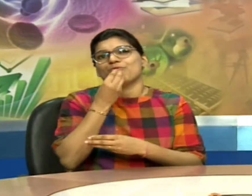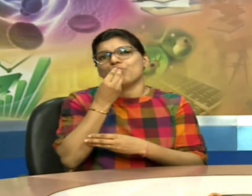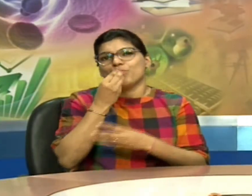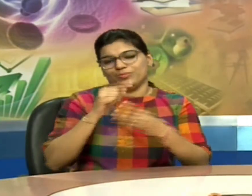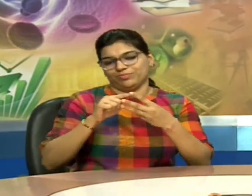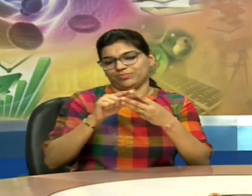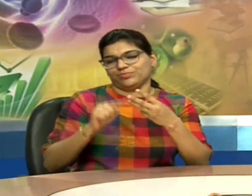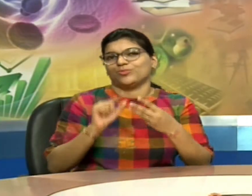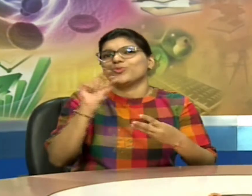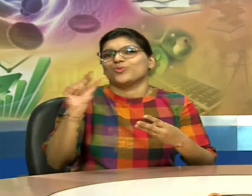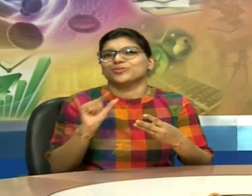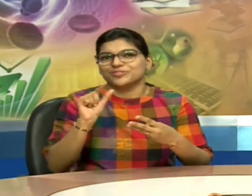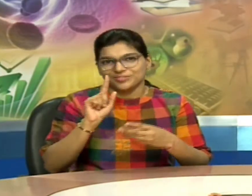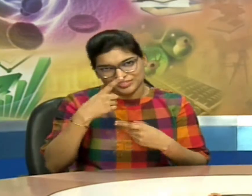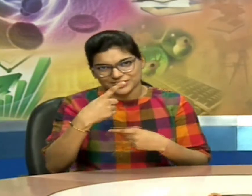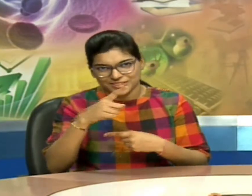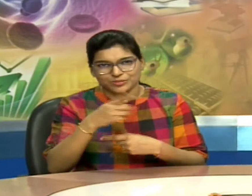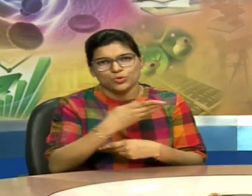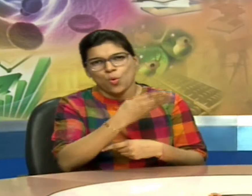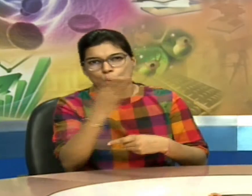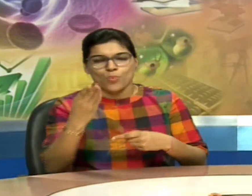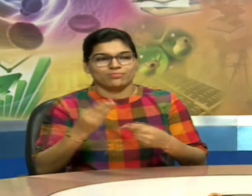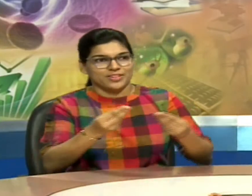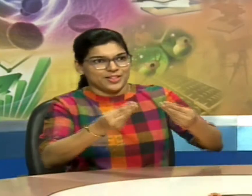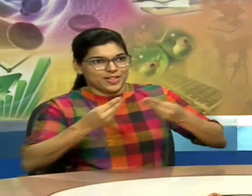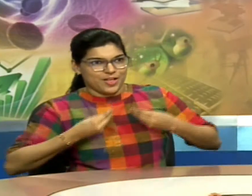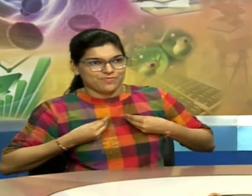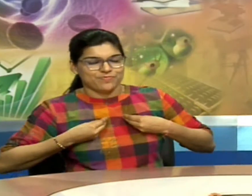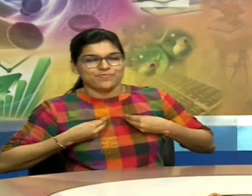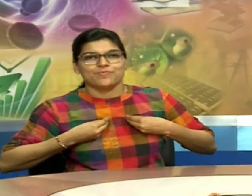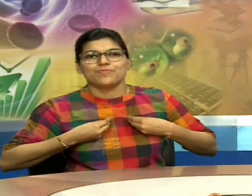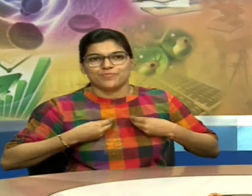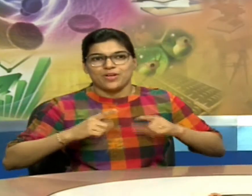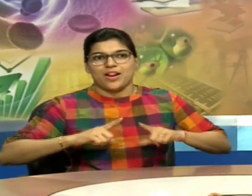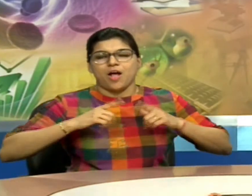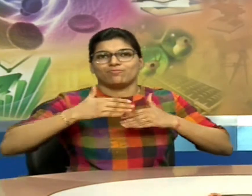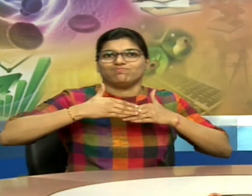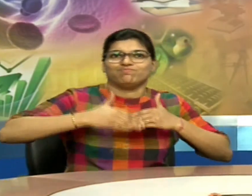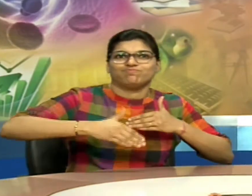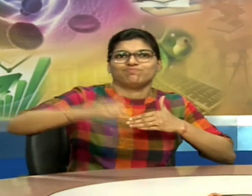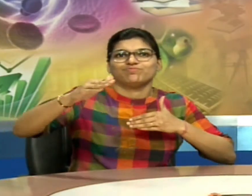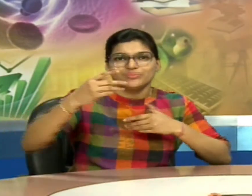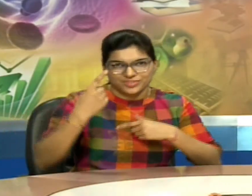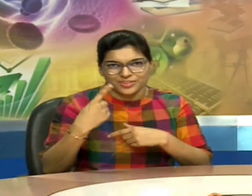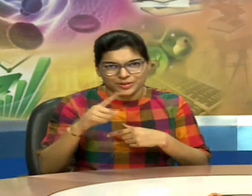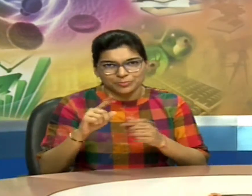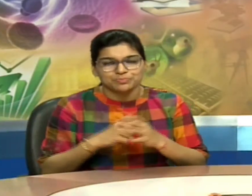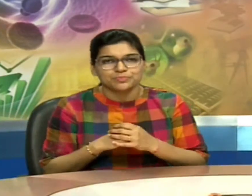is water, third one is food. This is important for all of us to live, we all know.